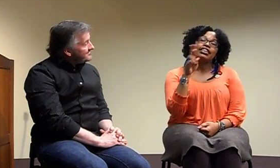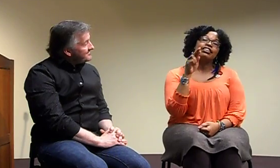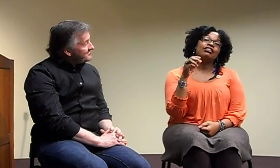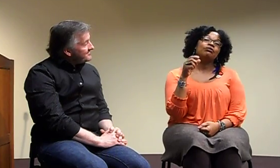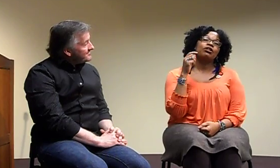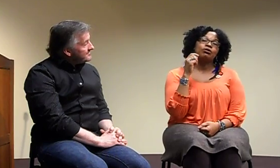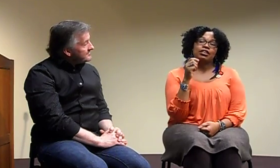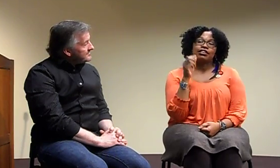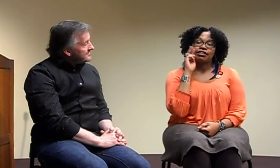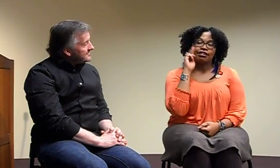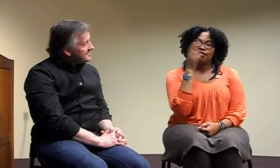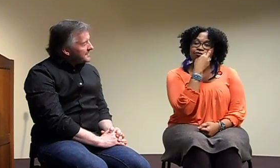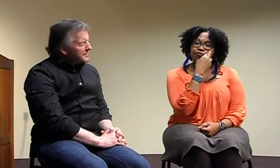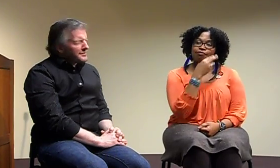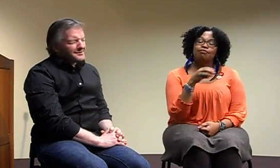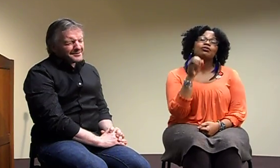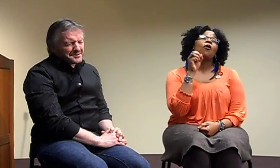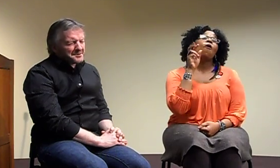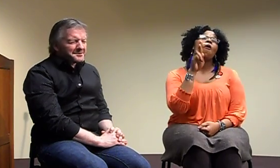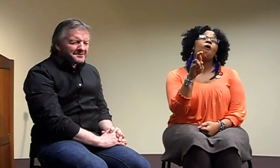Guns N' Roses or